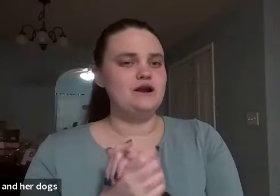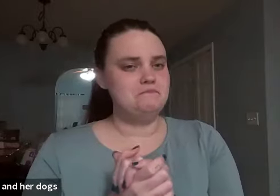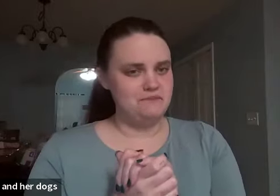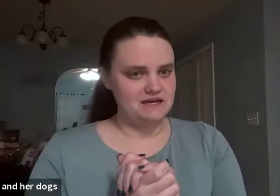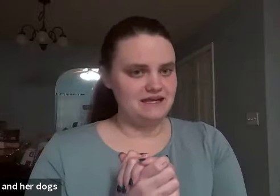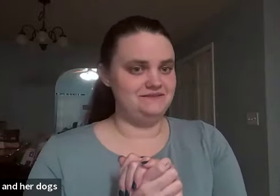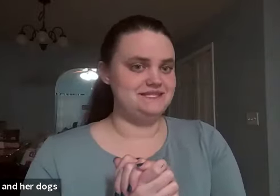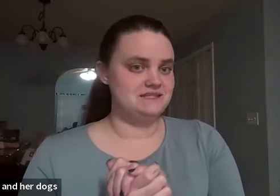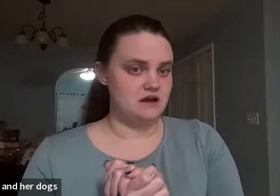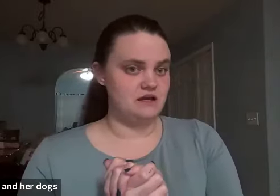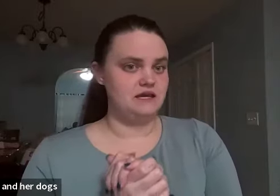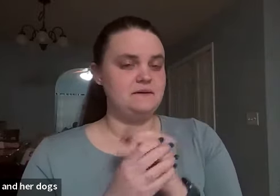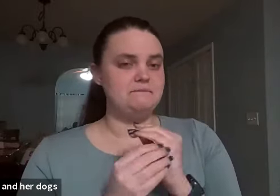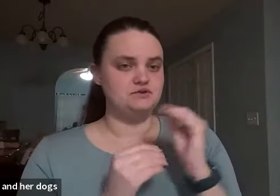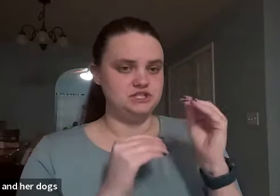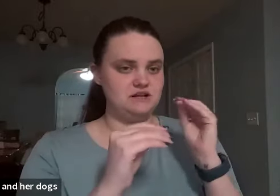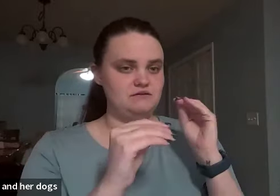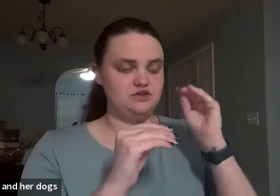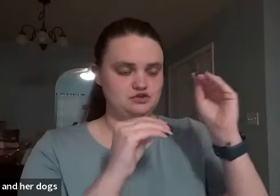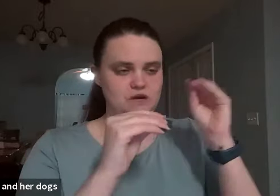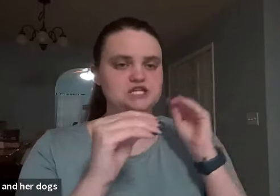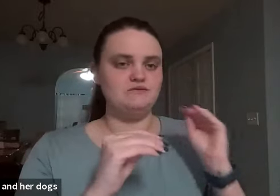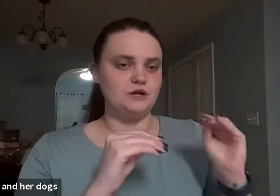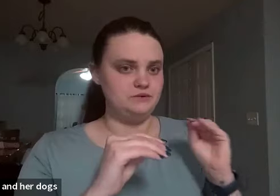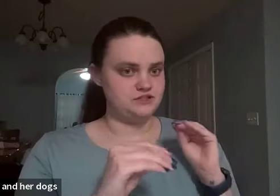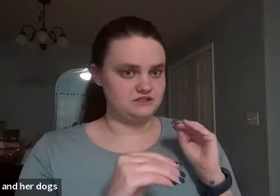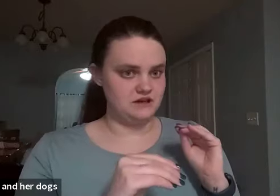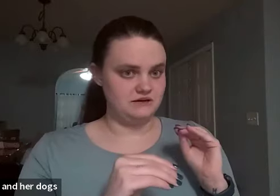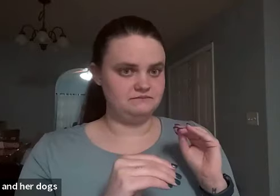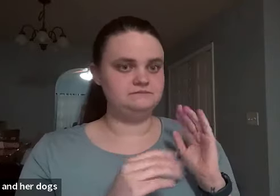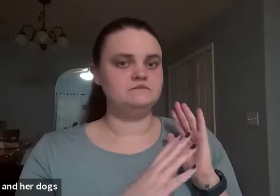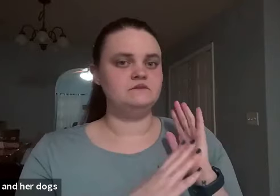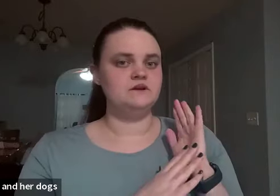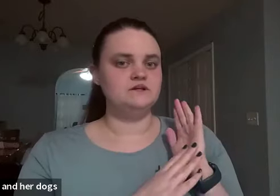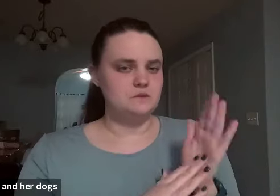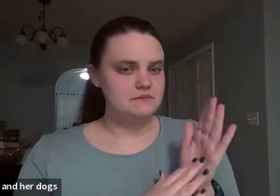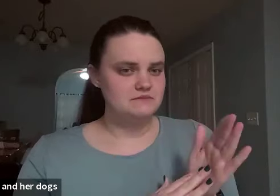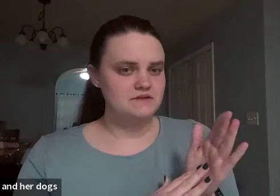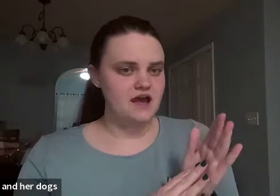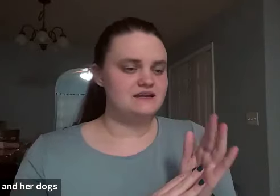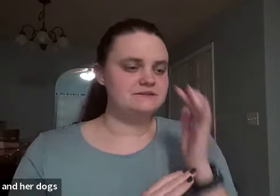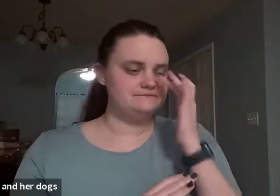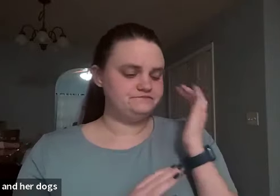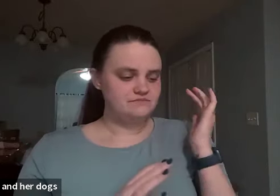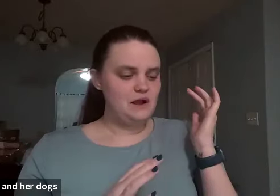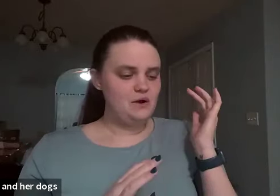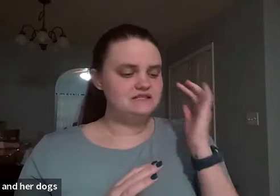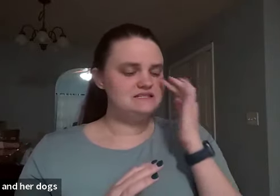are embedded in the sign, in the motion, the direction of where you put your sign. So, what I mean by that is, I always like to